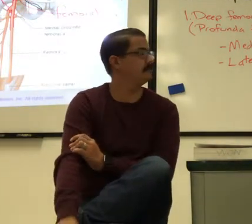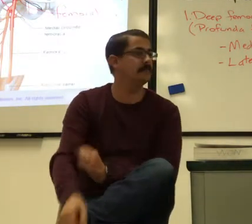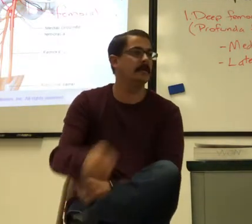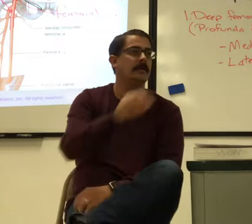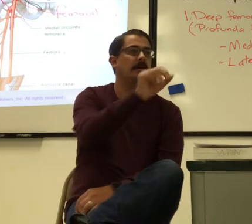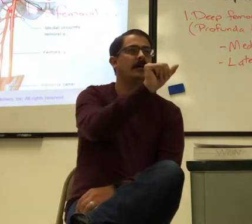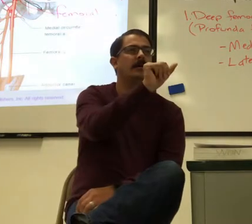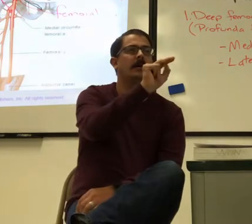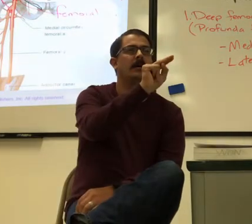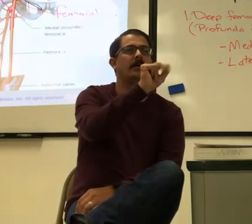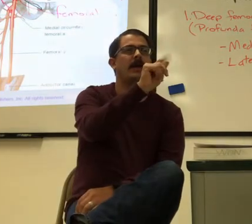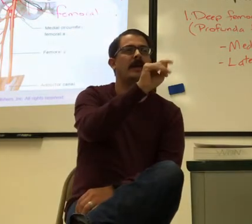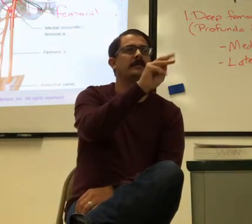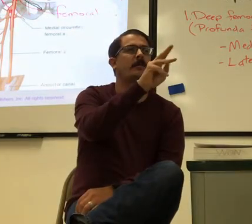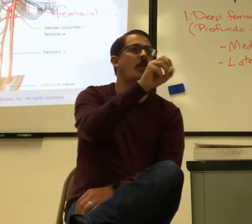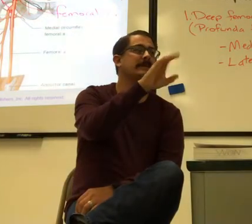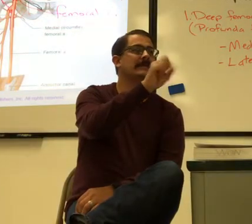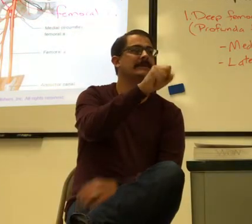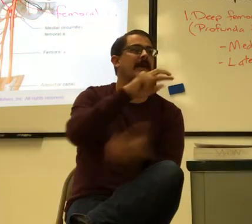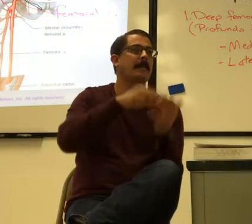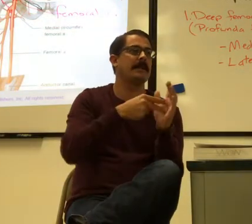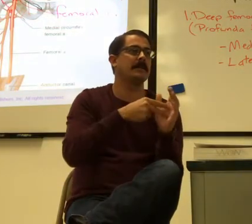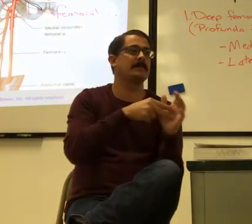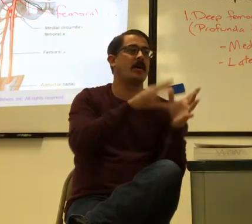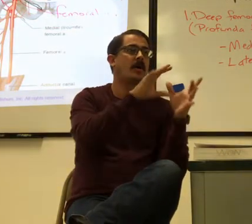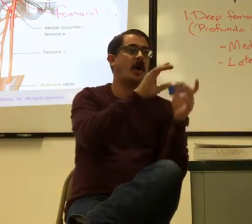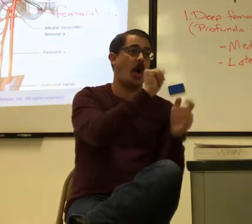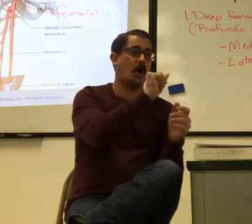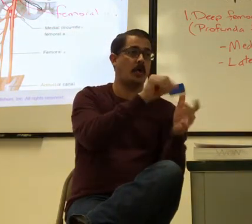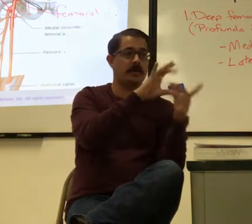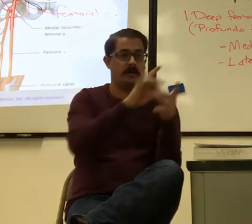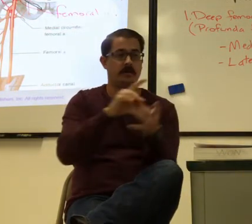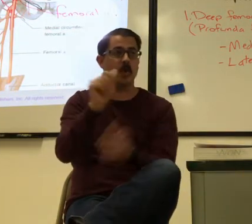anastomosis, it just goes artery to artery. Okay.